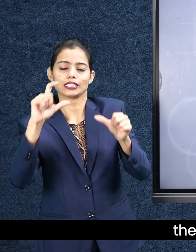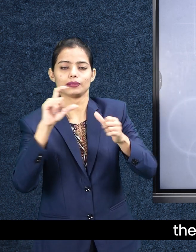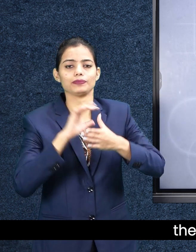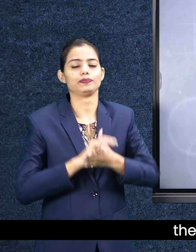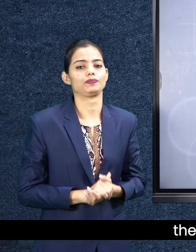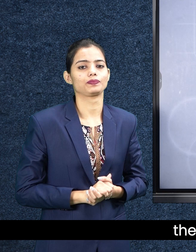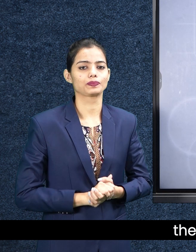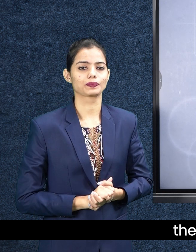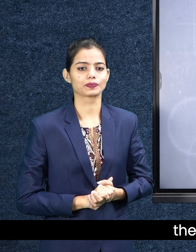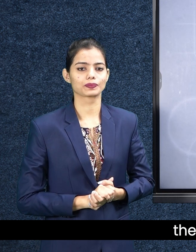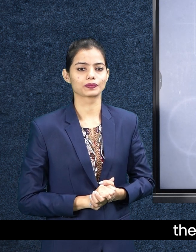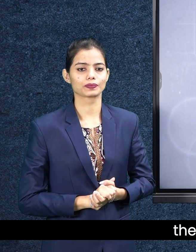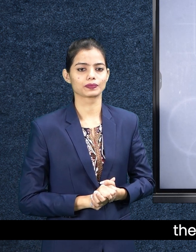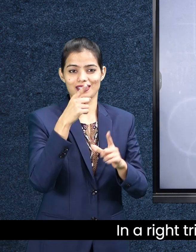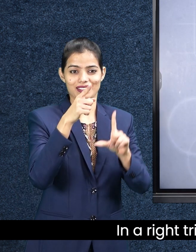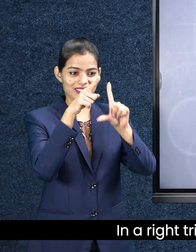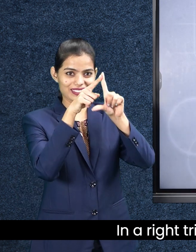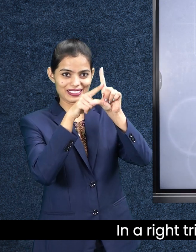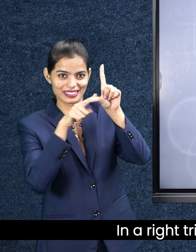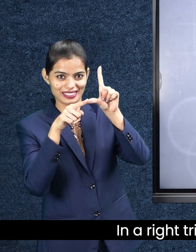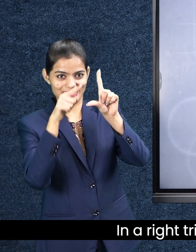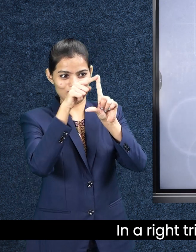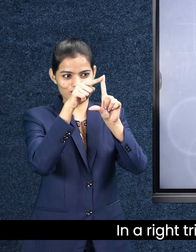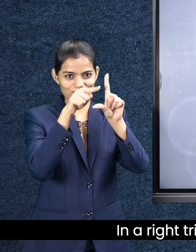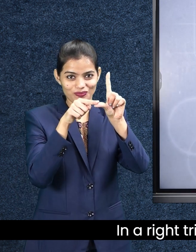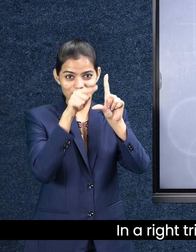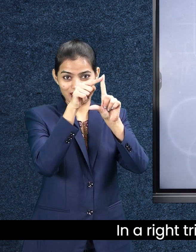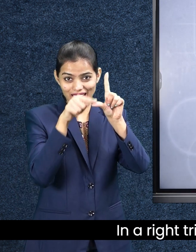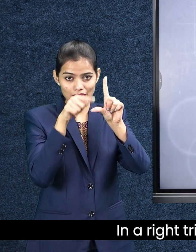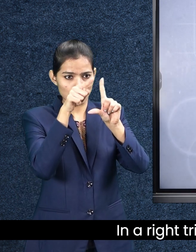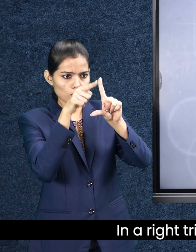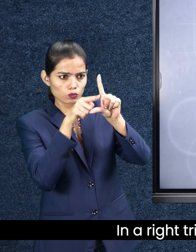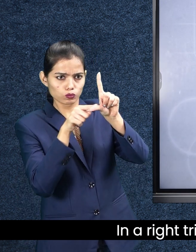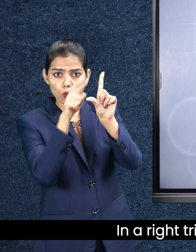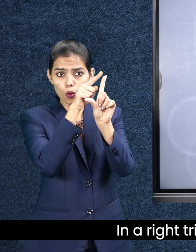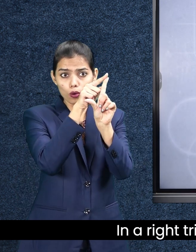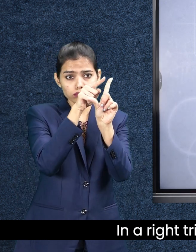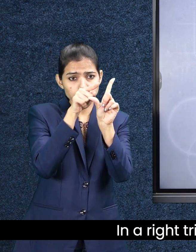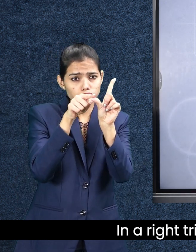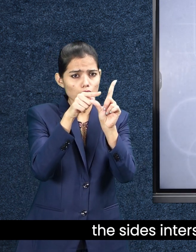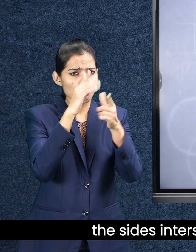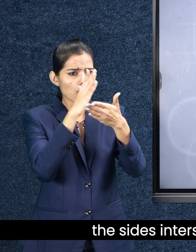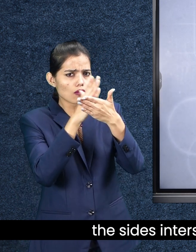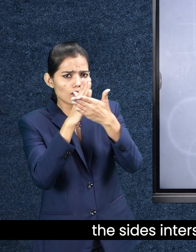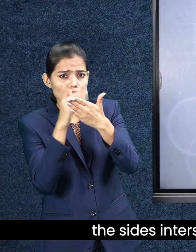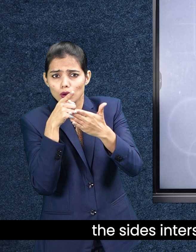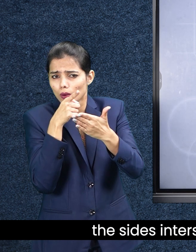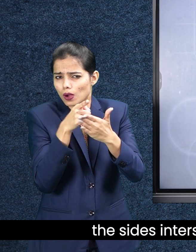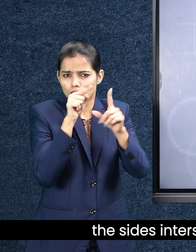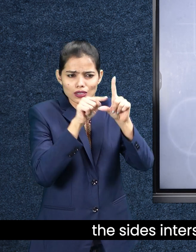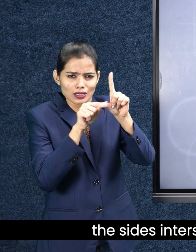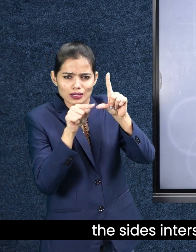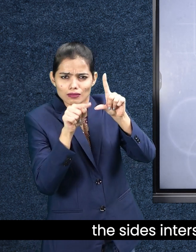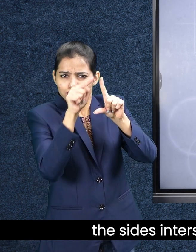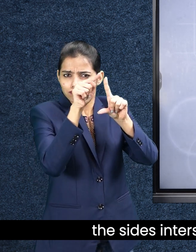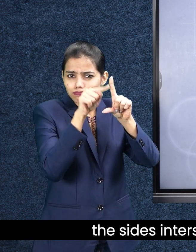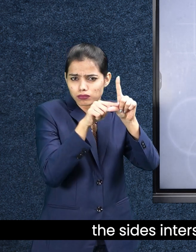the midpoint of AC. In a right triangle, the perpendicular bisector of the sides intersect at the midpoint of